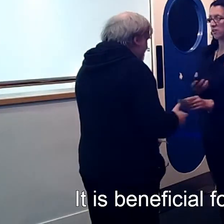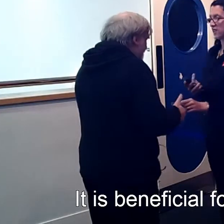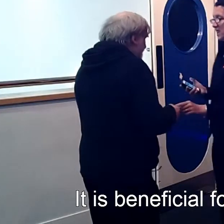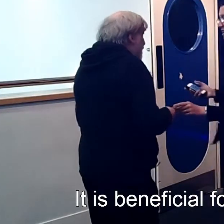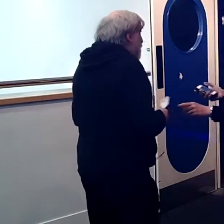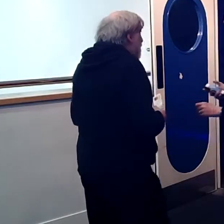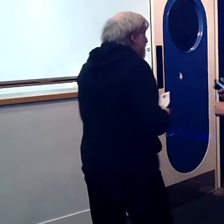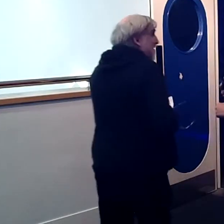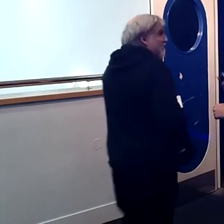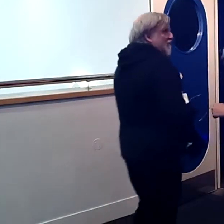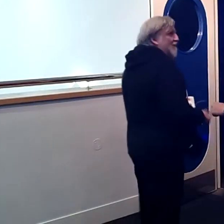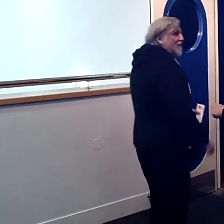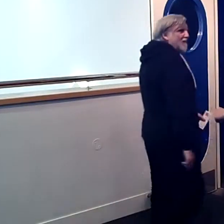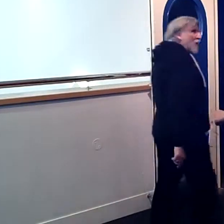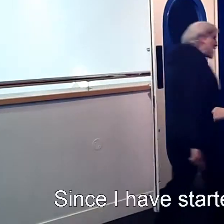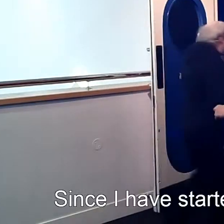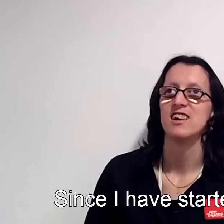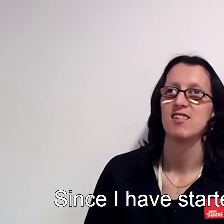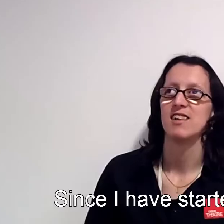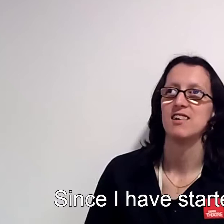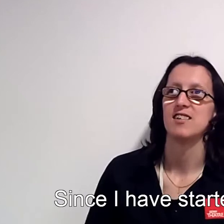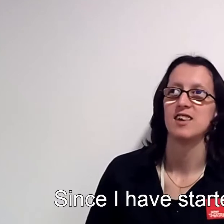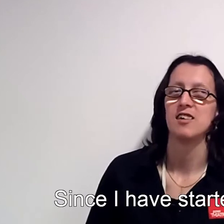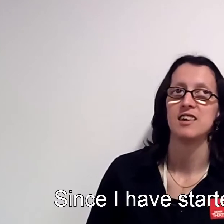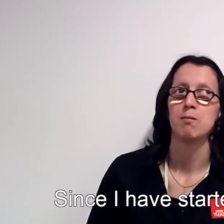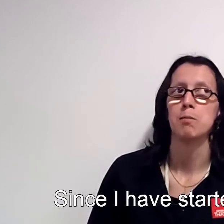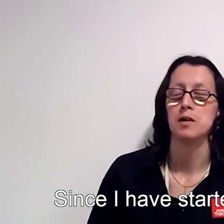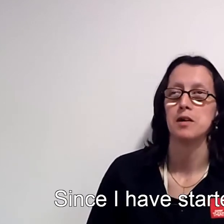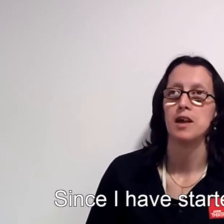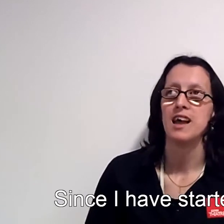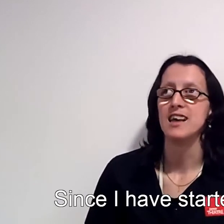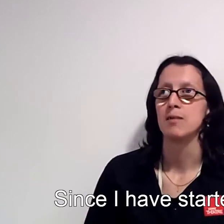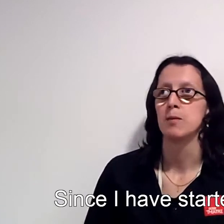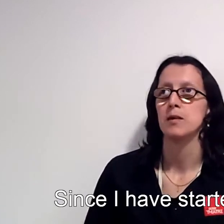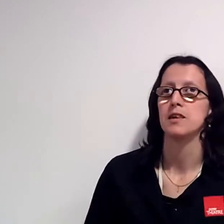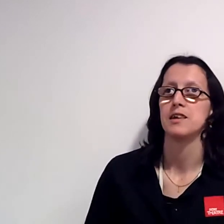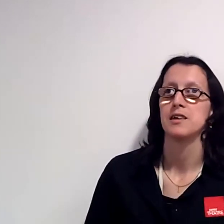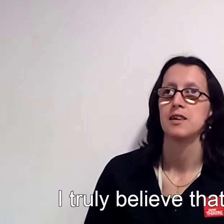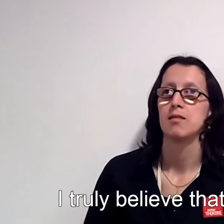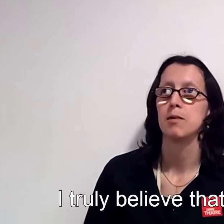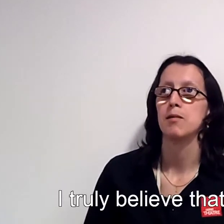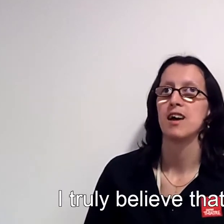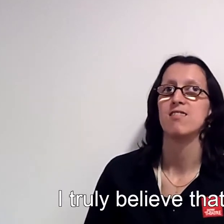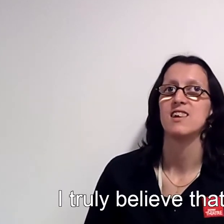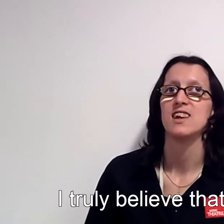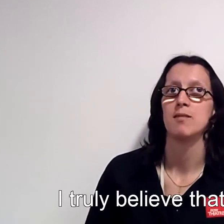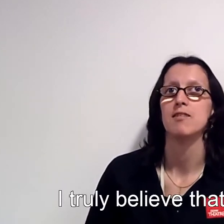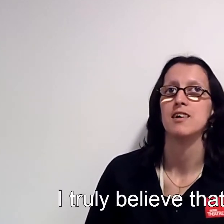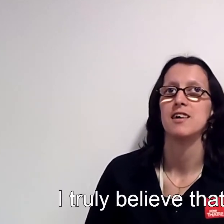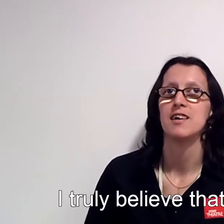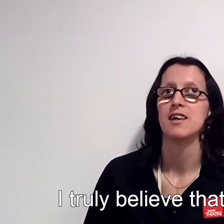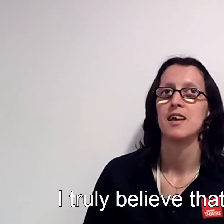both sides. I did have confidence when I first went, but it's built the